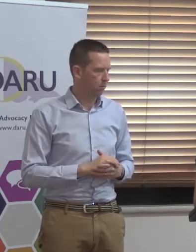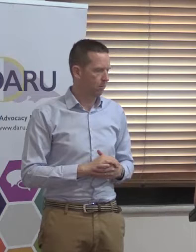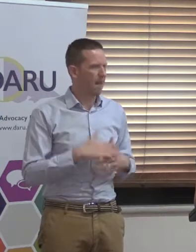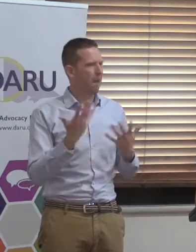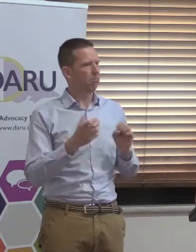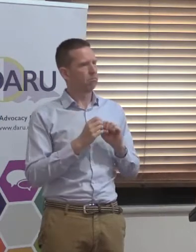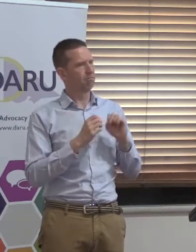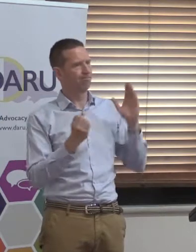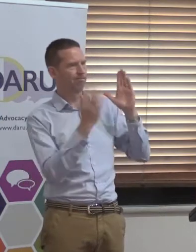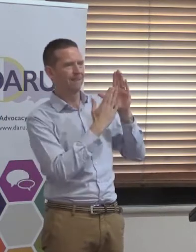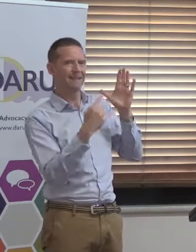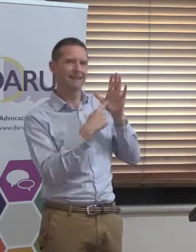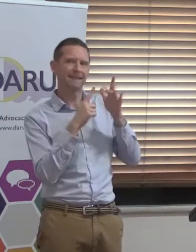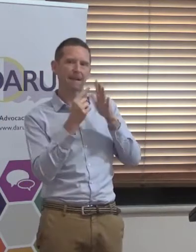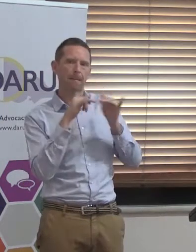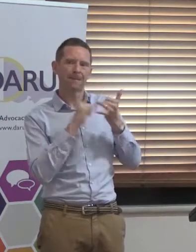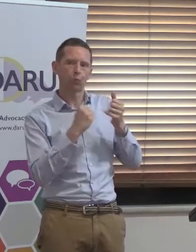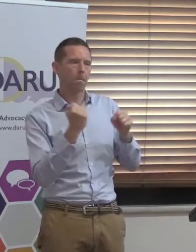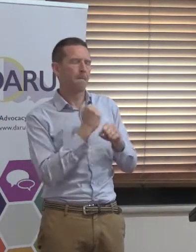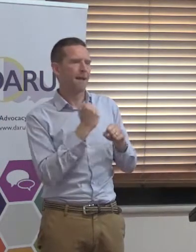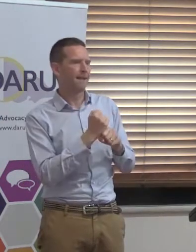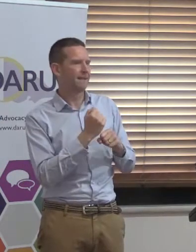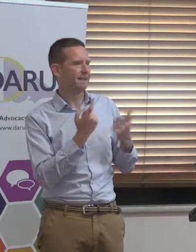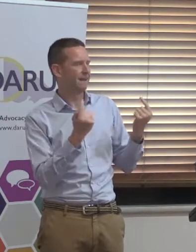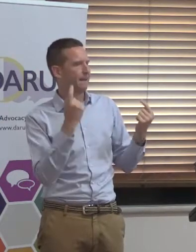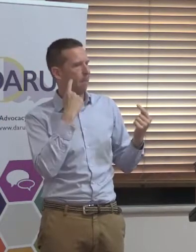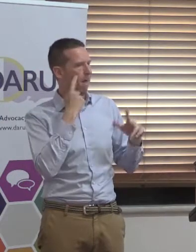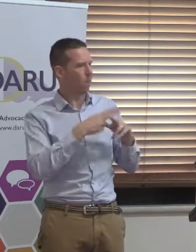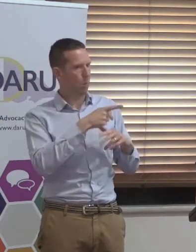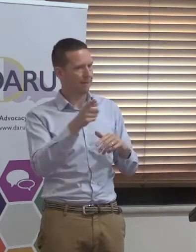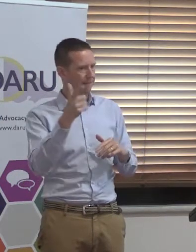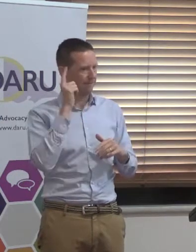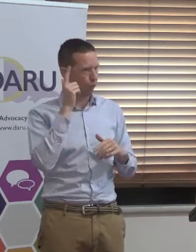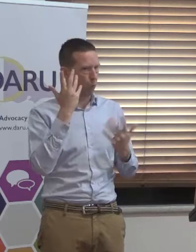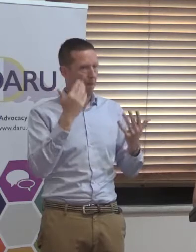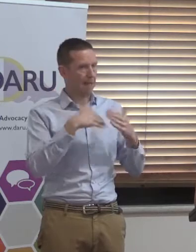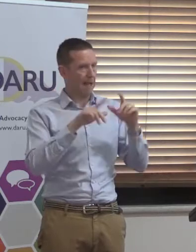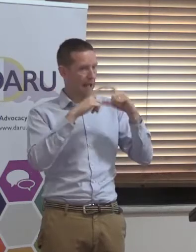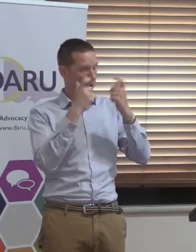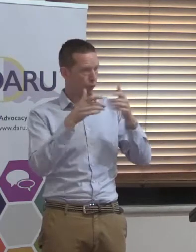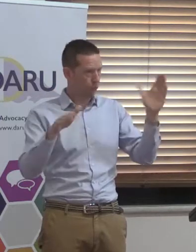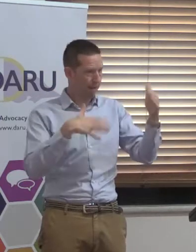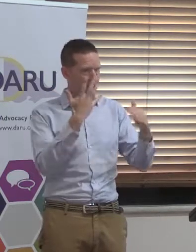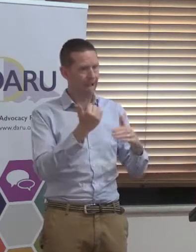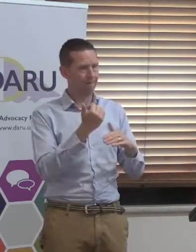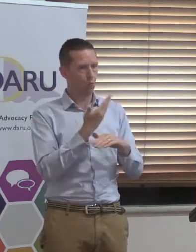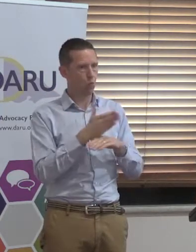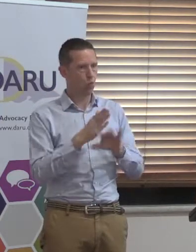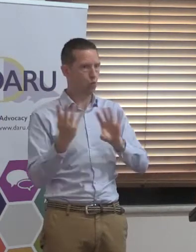tips to make it simpler for teachers who have got a very busy classroom and new students each